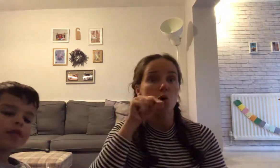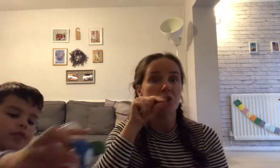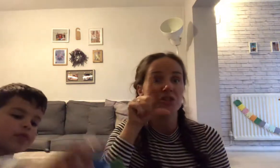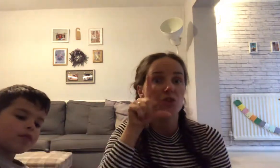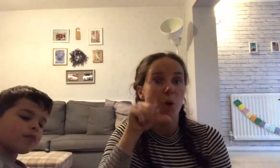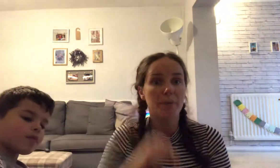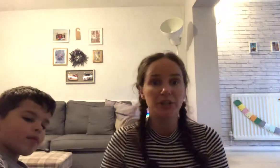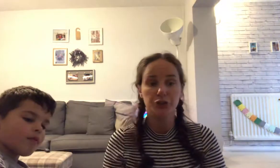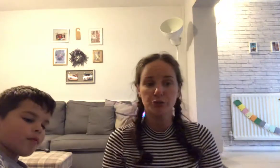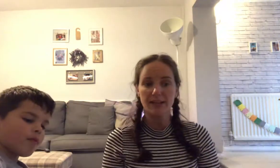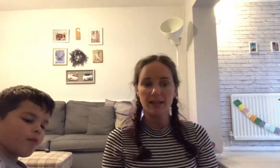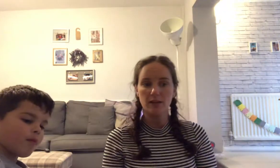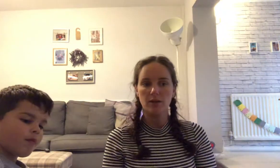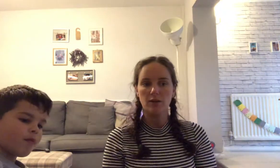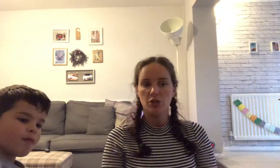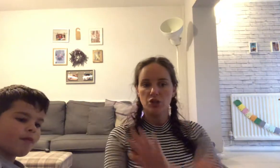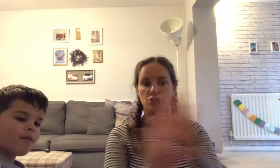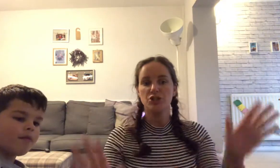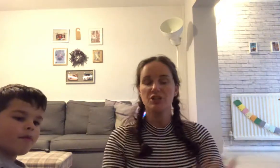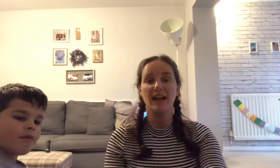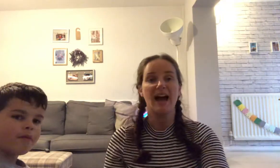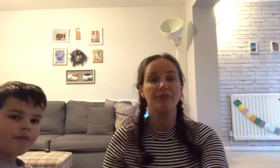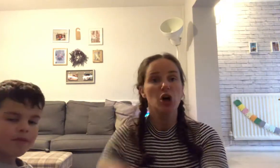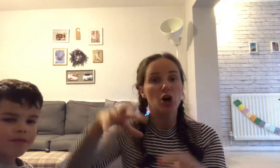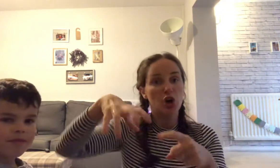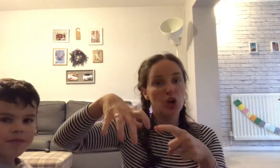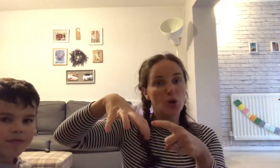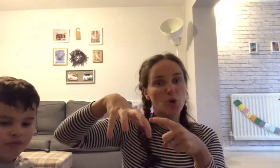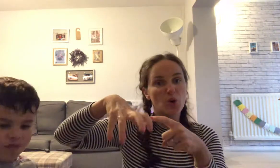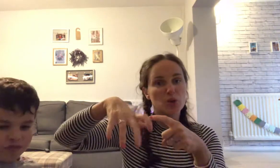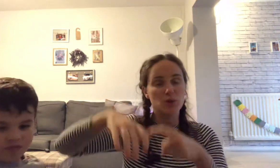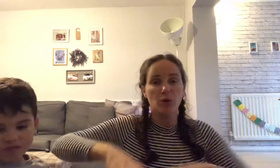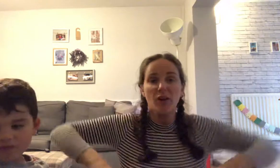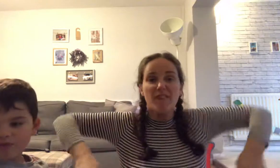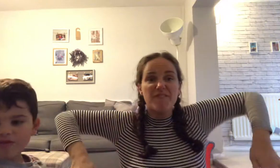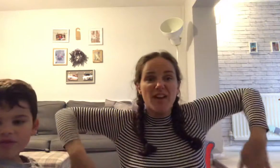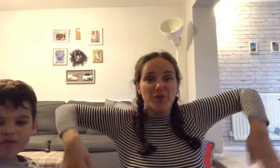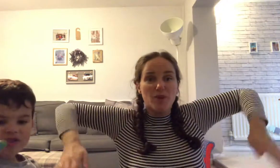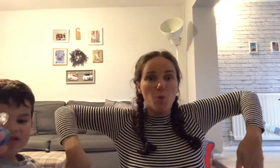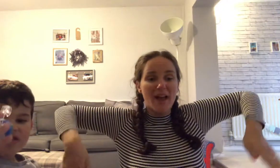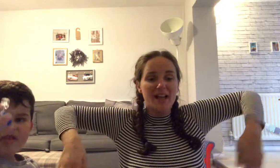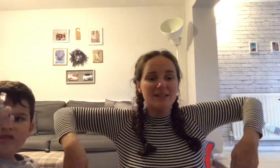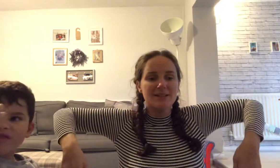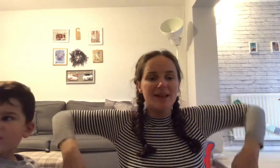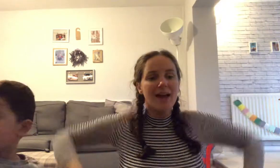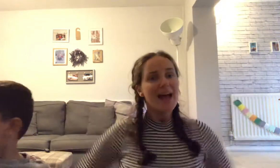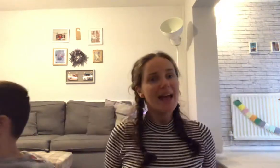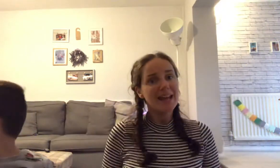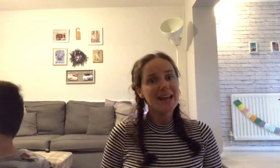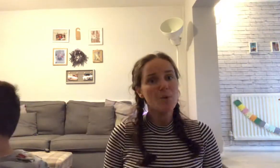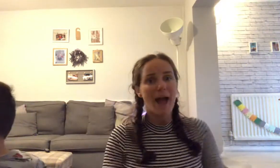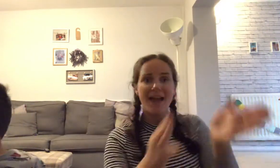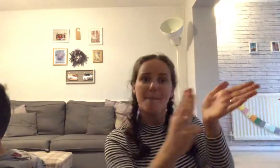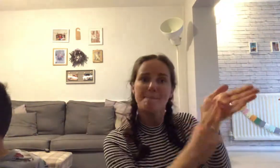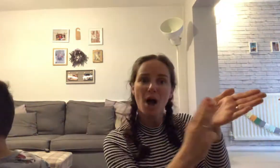and squabble and shriek. She doesn't have claws or feathery wings. And anyway, my